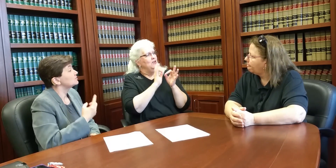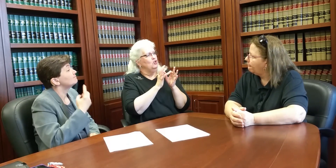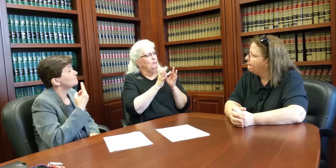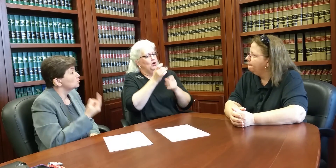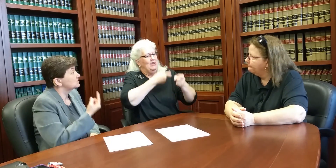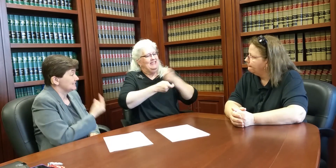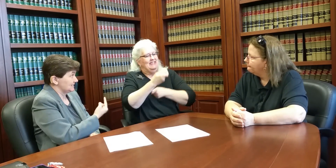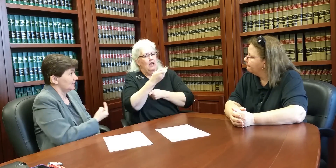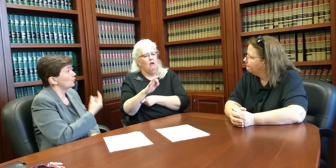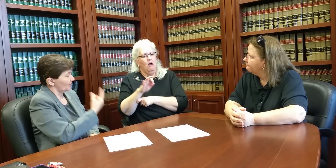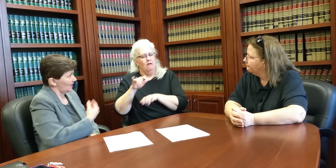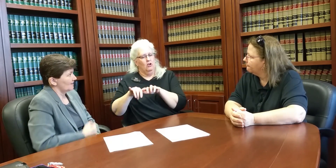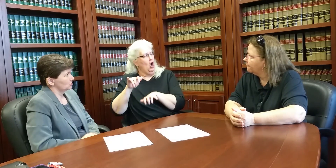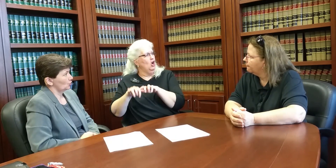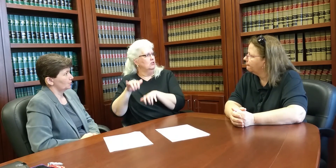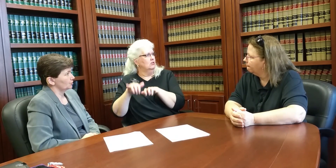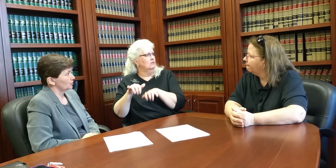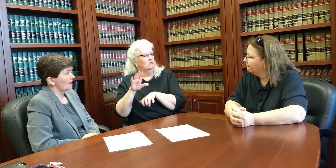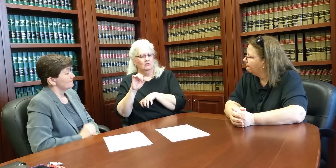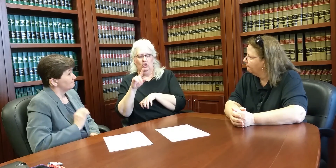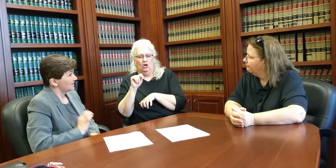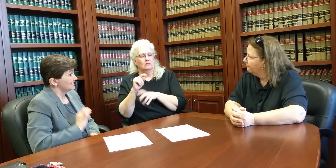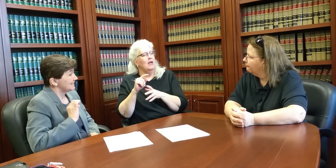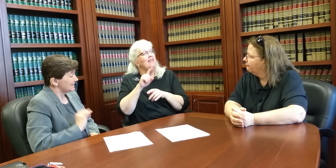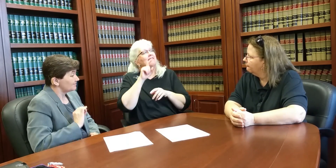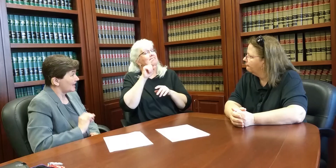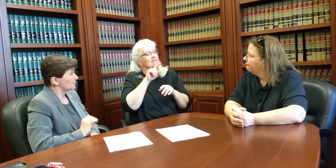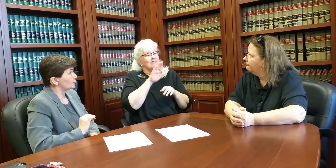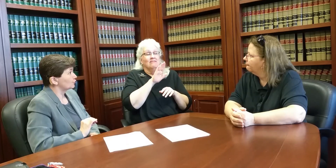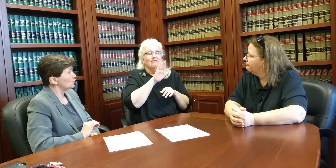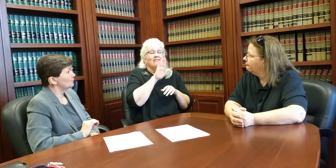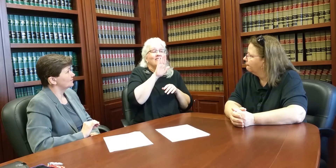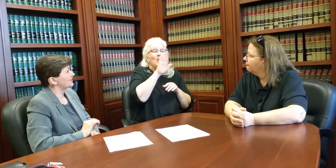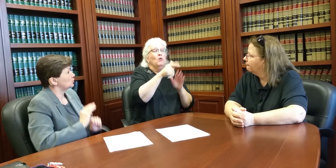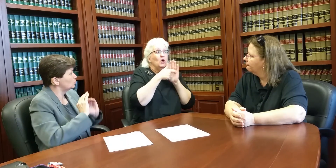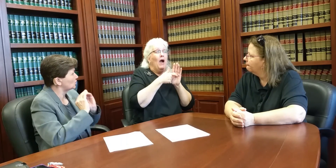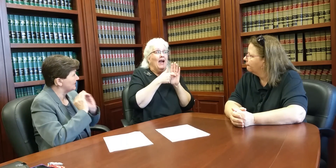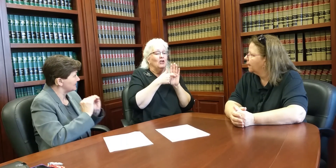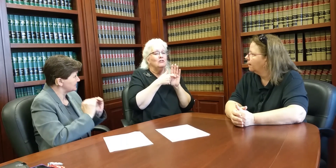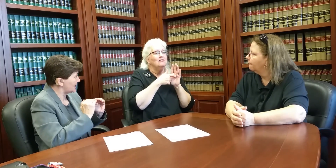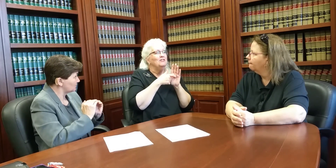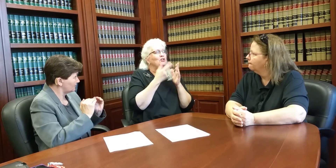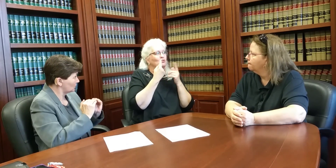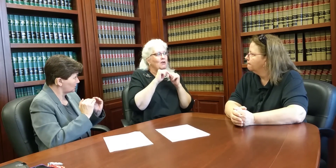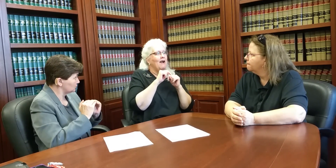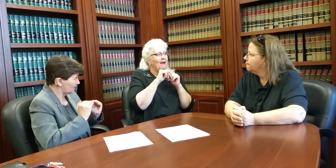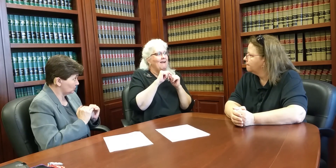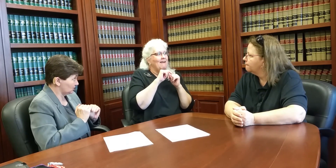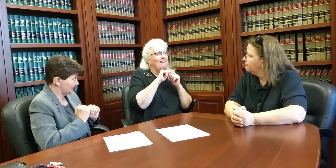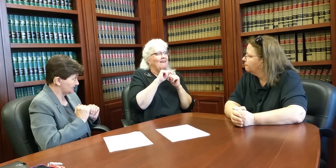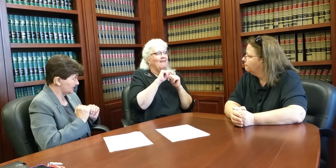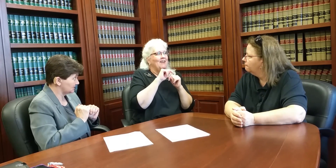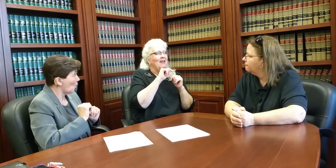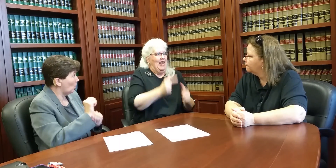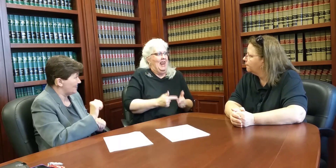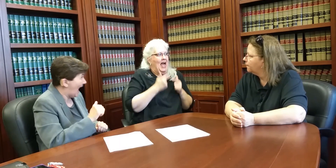to first consider the live interpreter. But if they can prove that you will get the same level of communication access